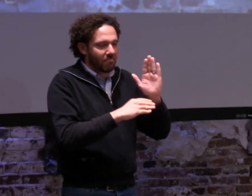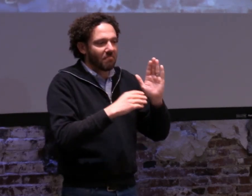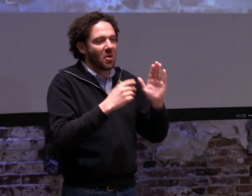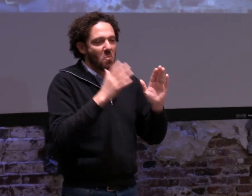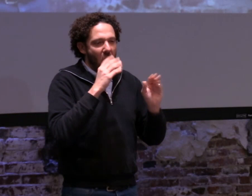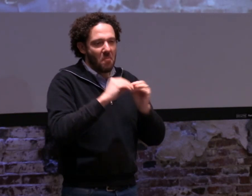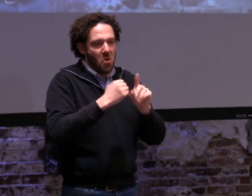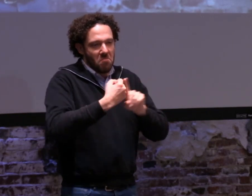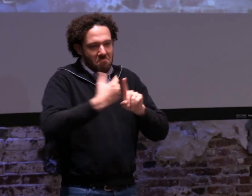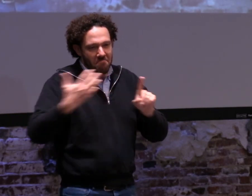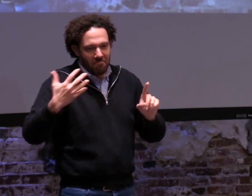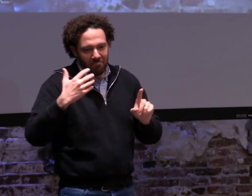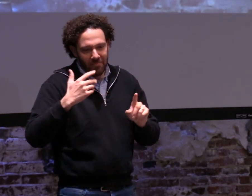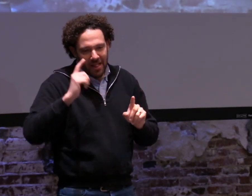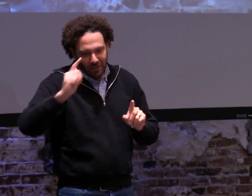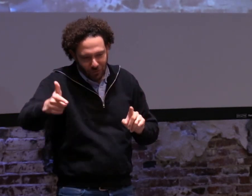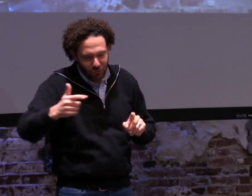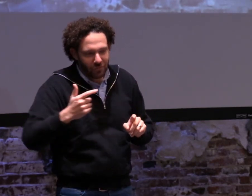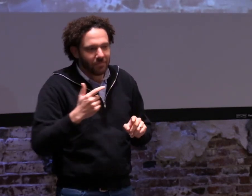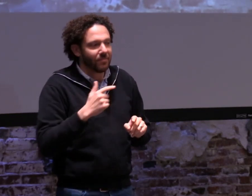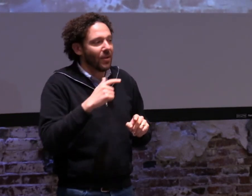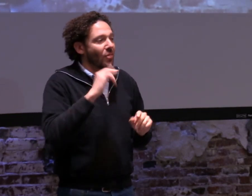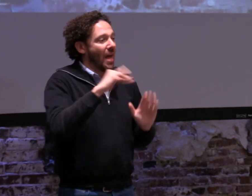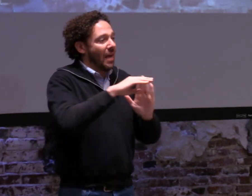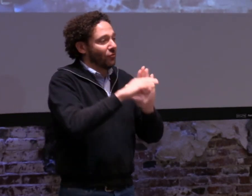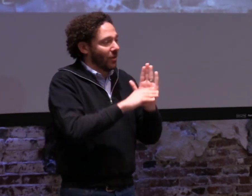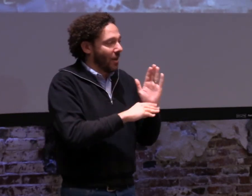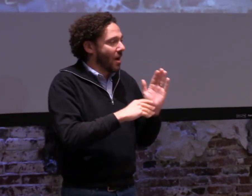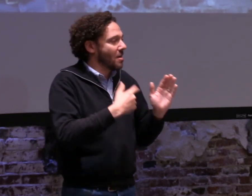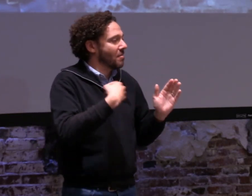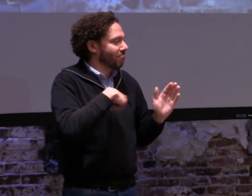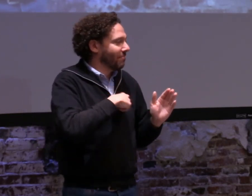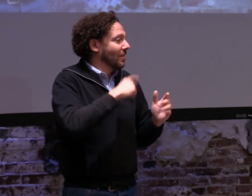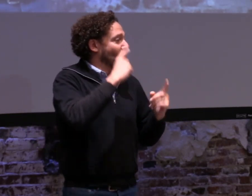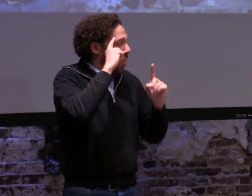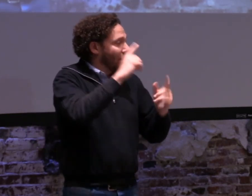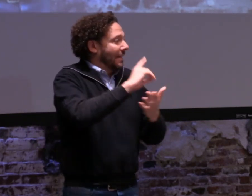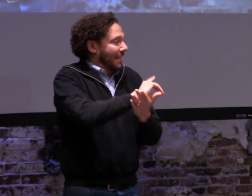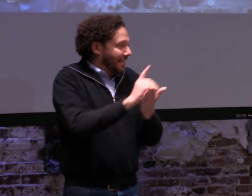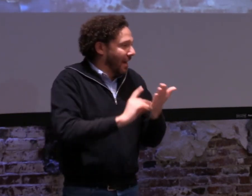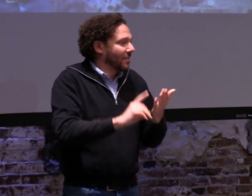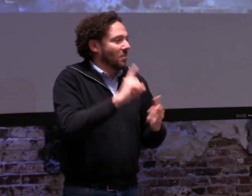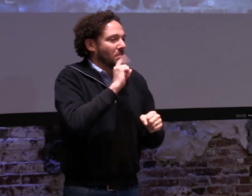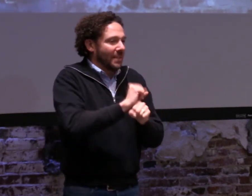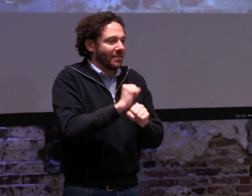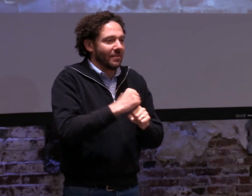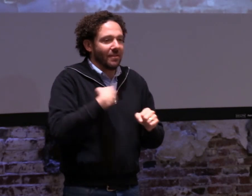I have an agenda. We're going to elaborate on that a little later on. And in this agenda, we hope that we're going to